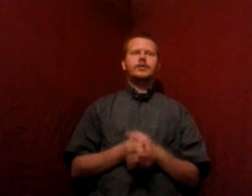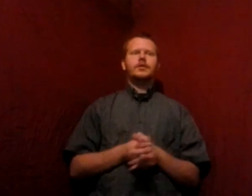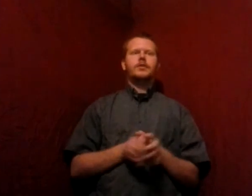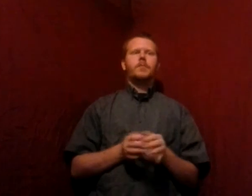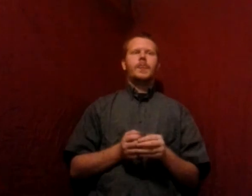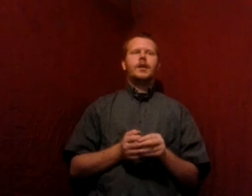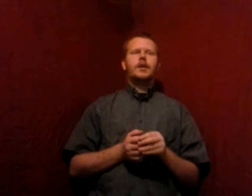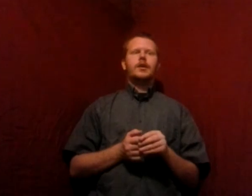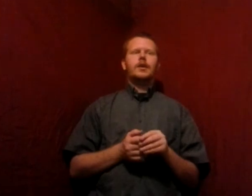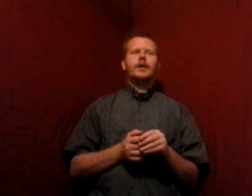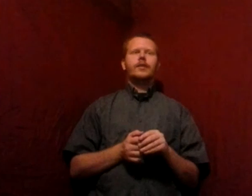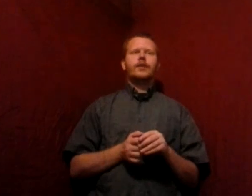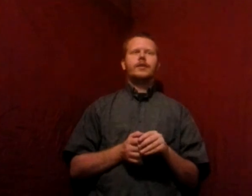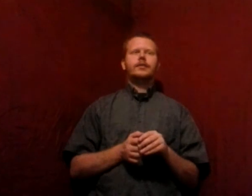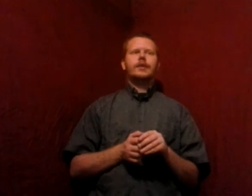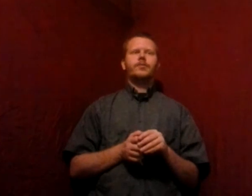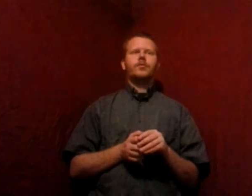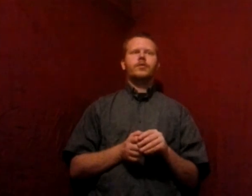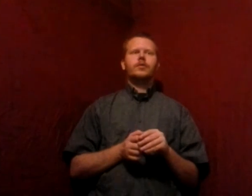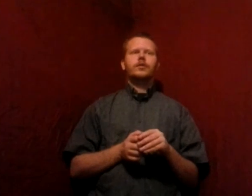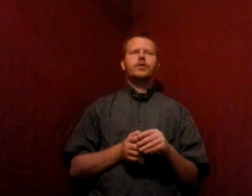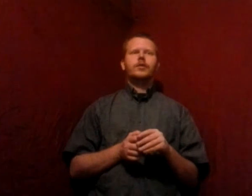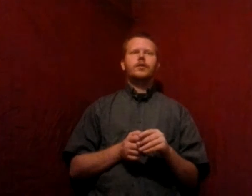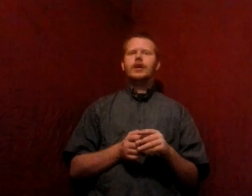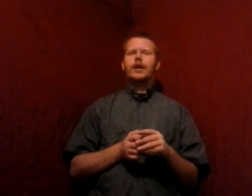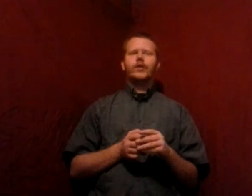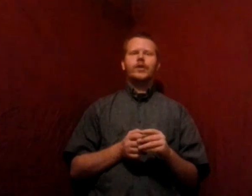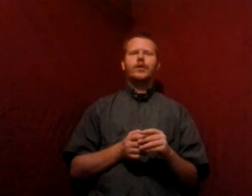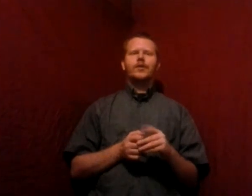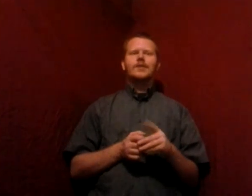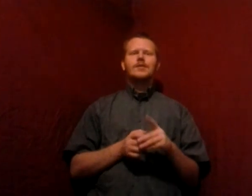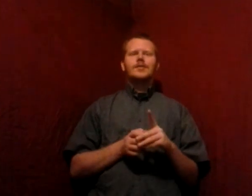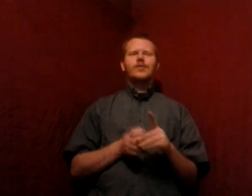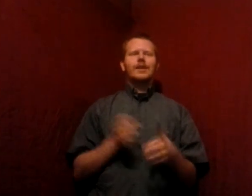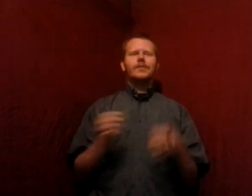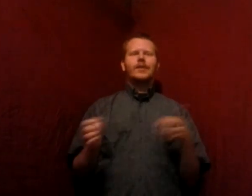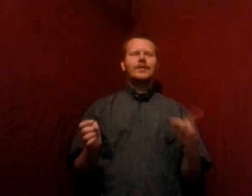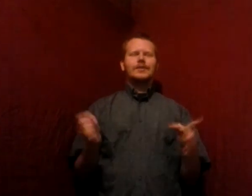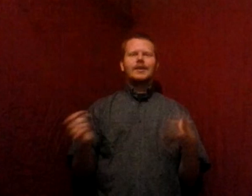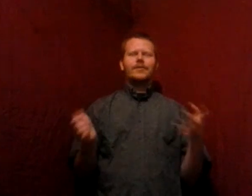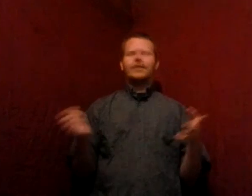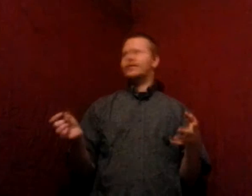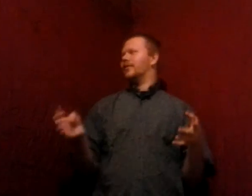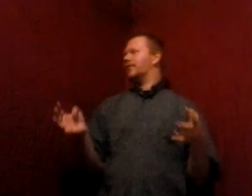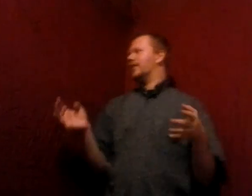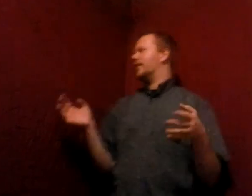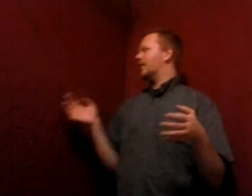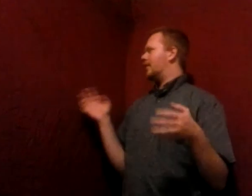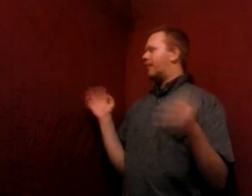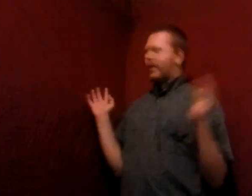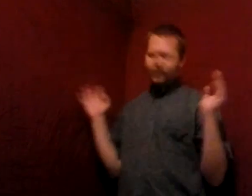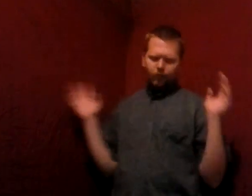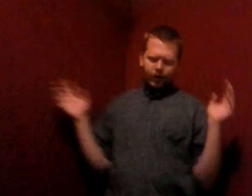guys dude uh i think i did that before i don't know when i'm here i just kind of forget stuff uh back in the waiting